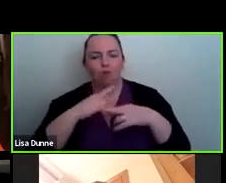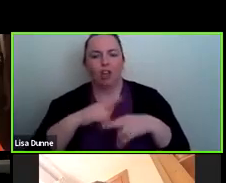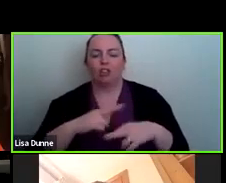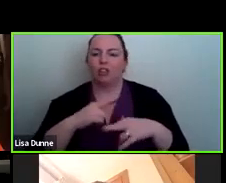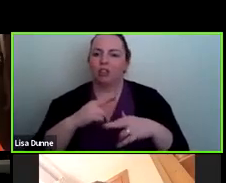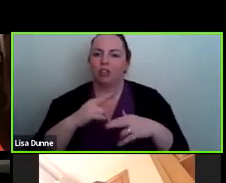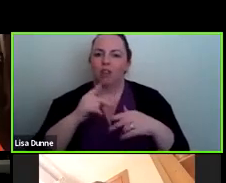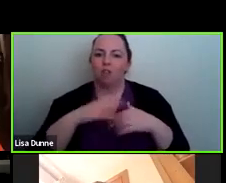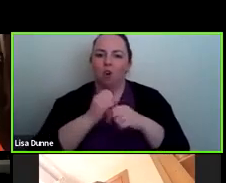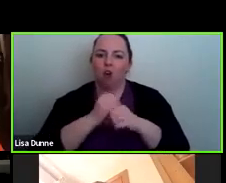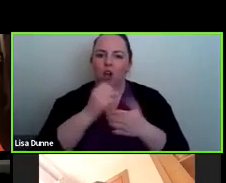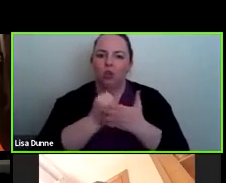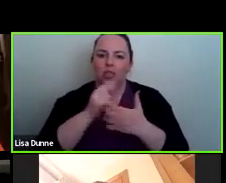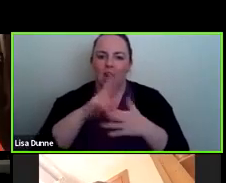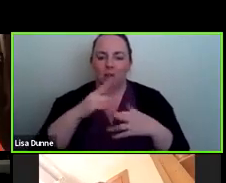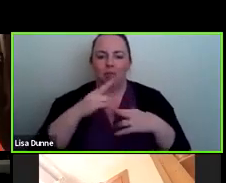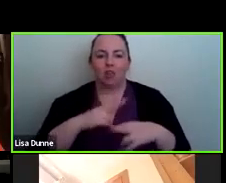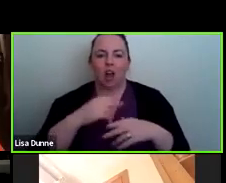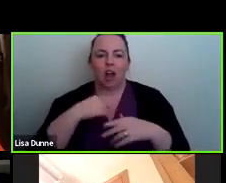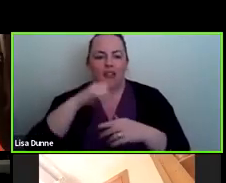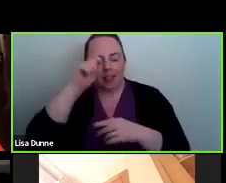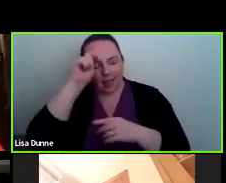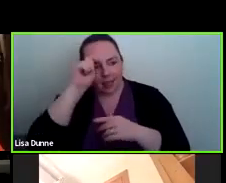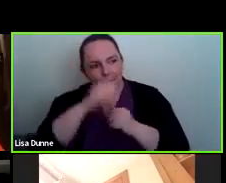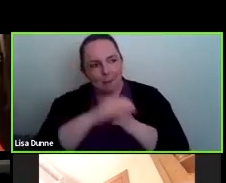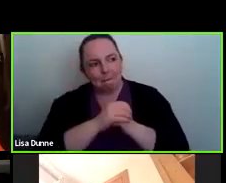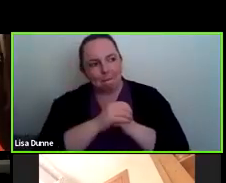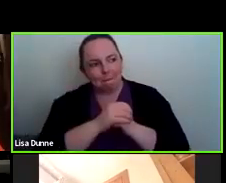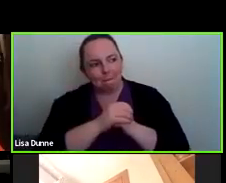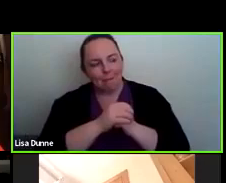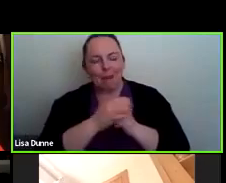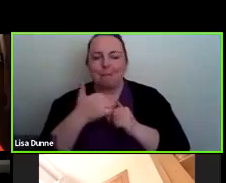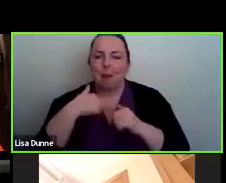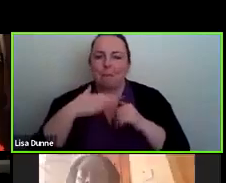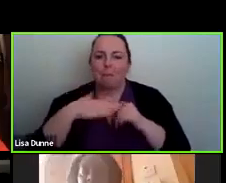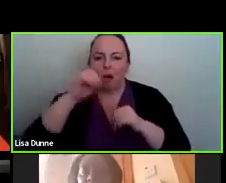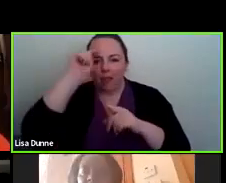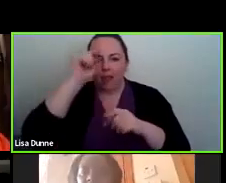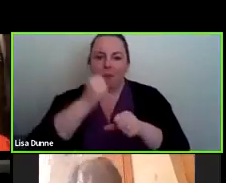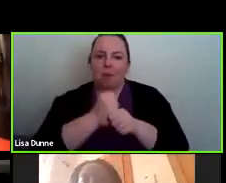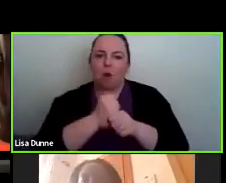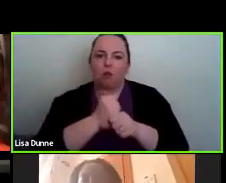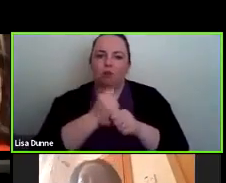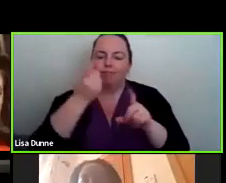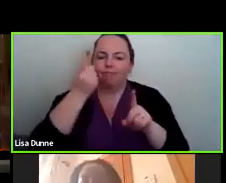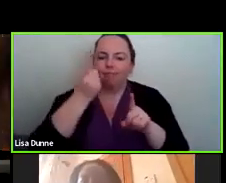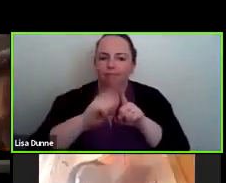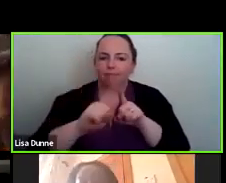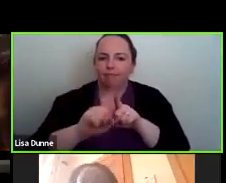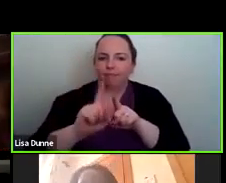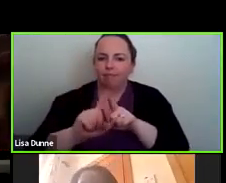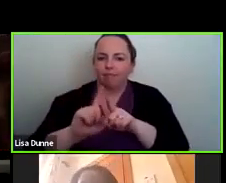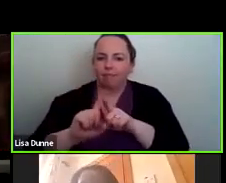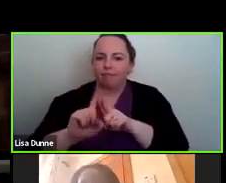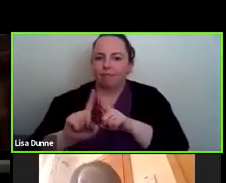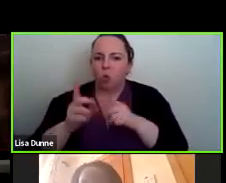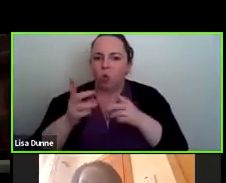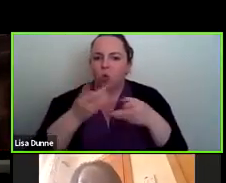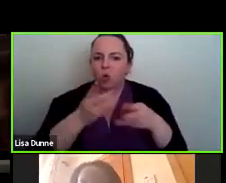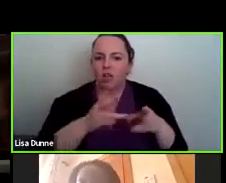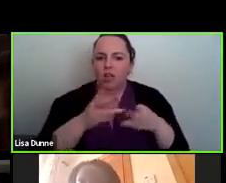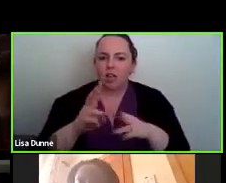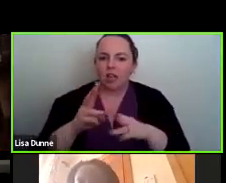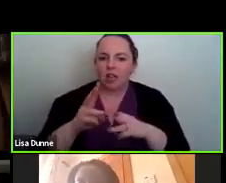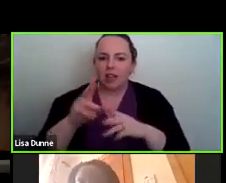all students' learning can be enriched. I suppose I'm thinking of a range of different ways of